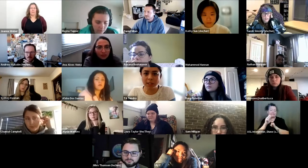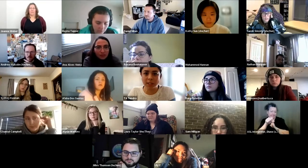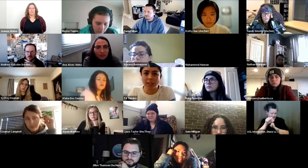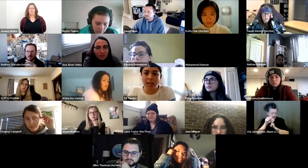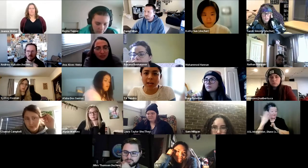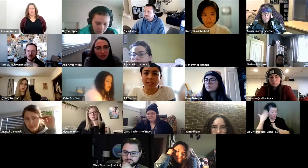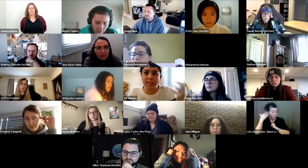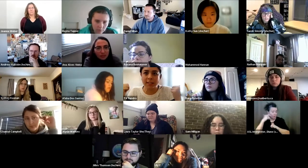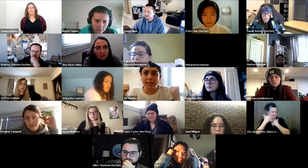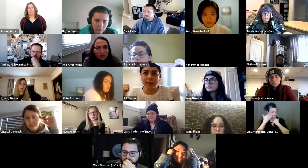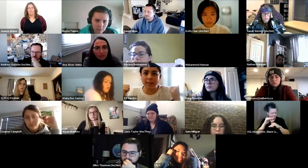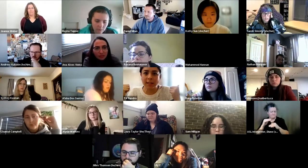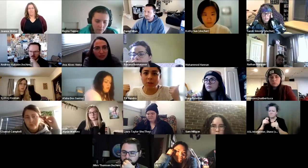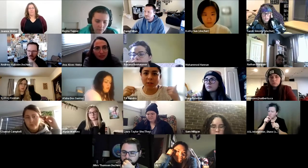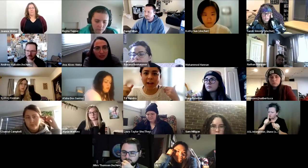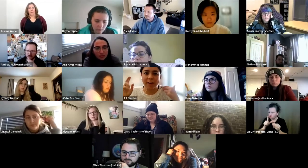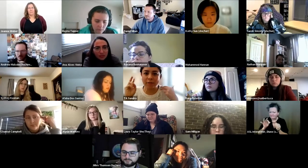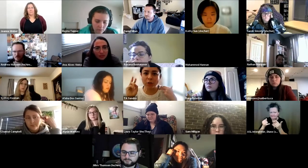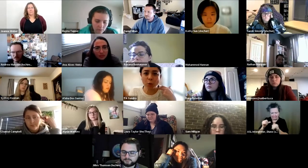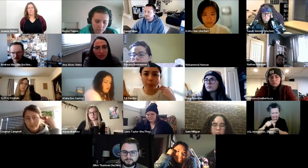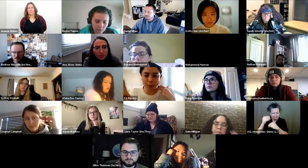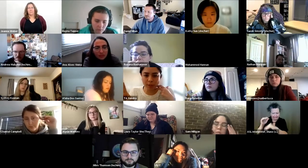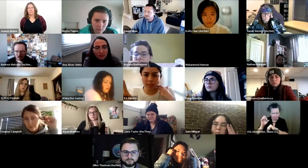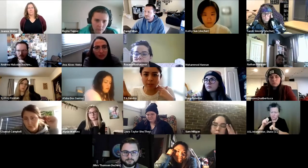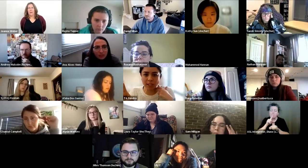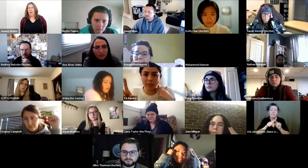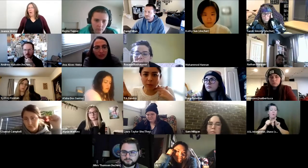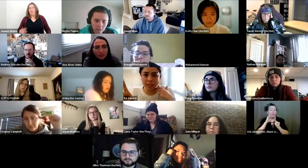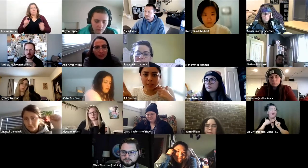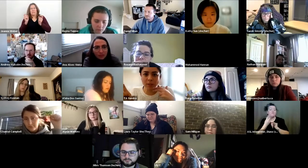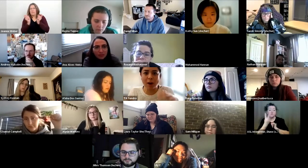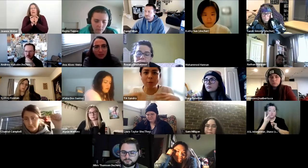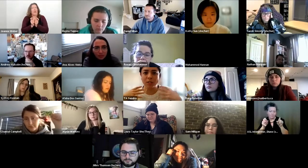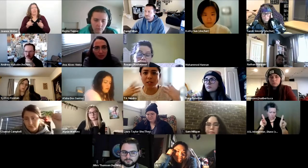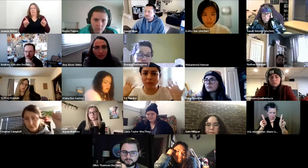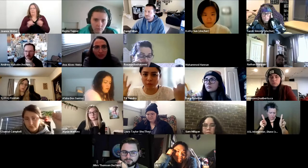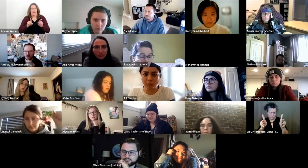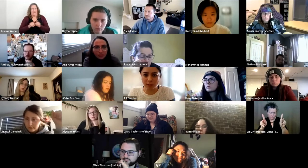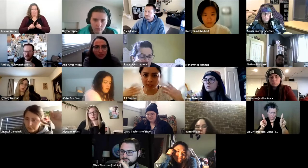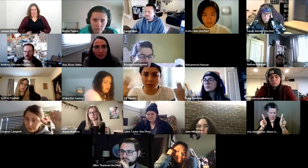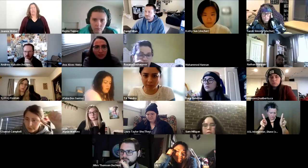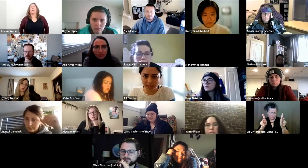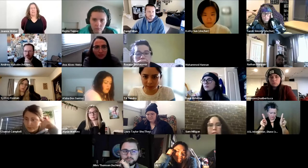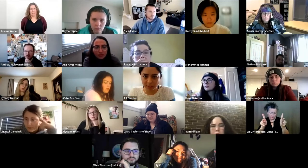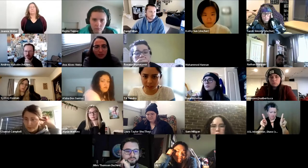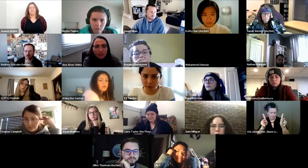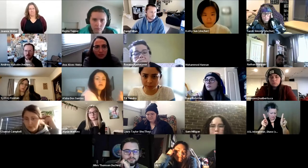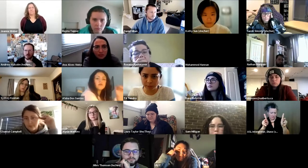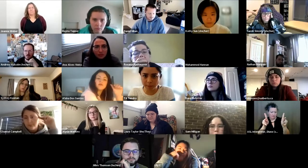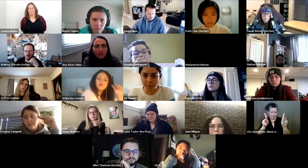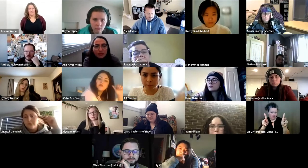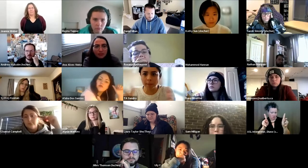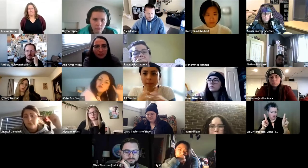timed. And they usually have 2 opportunities to take the quiz. So I'm wondering if it's going to be the same this